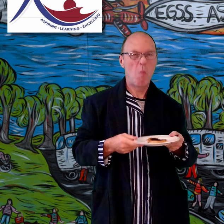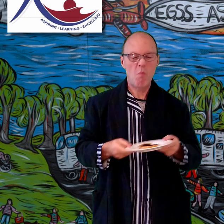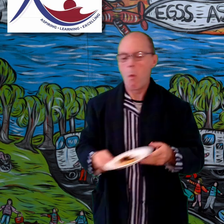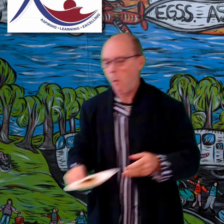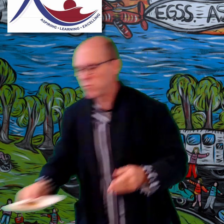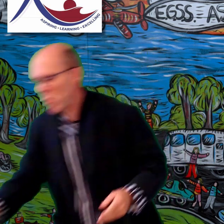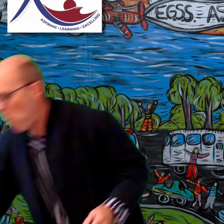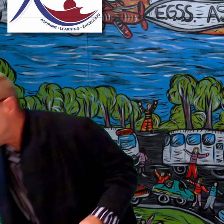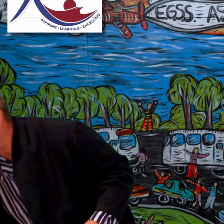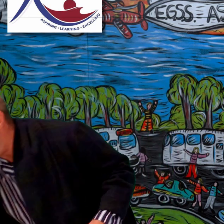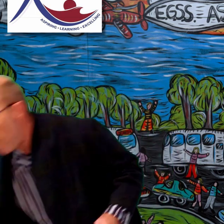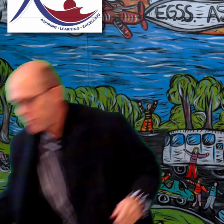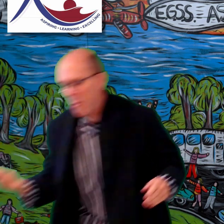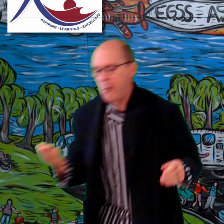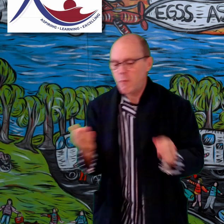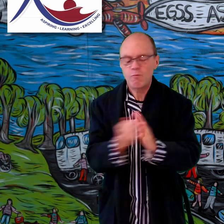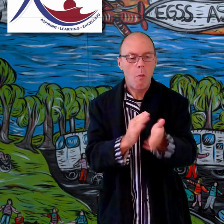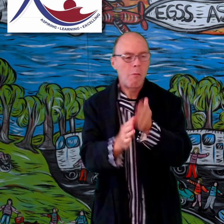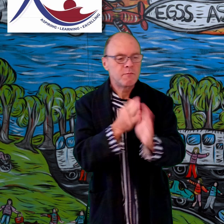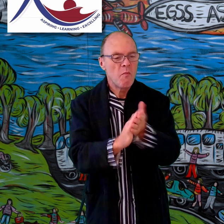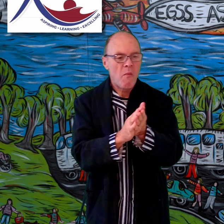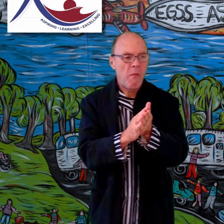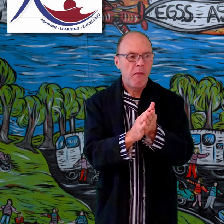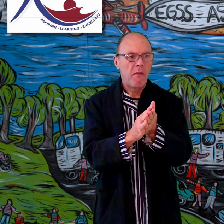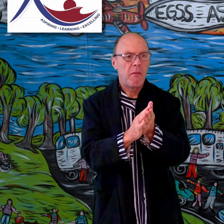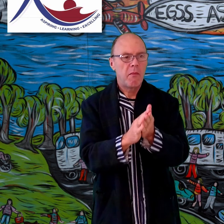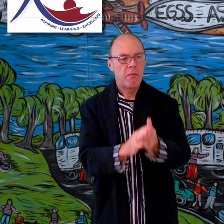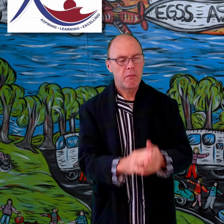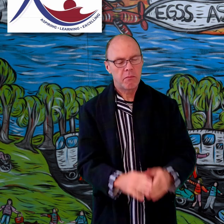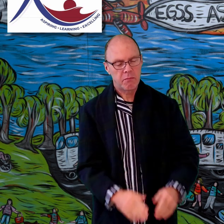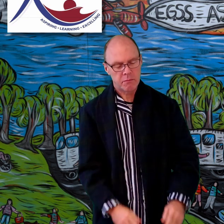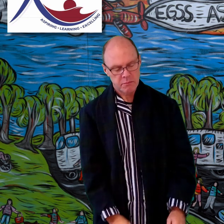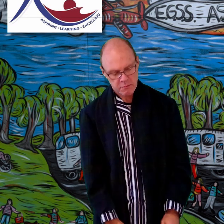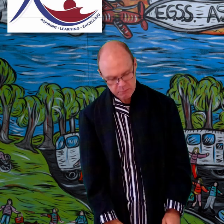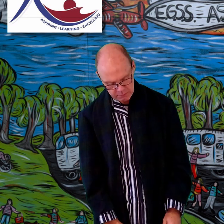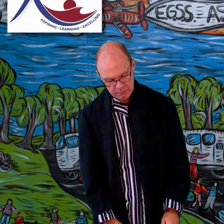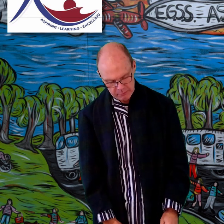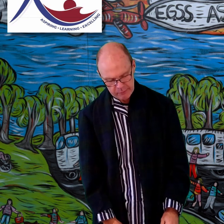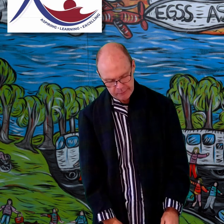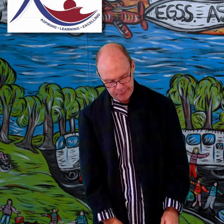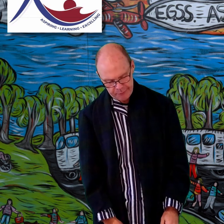yum. Okay, uh-oh, you know what to do.